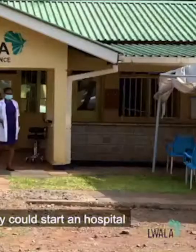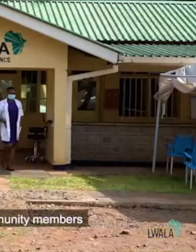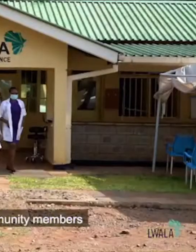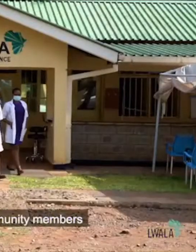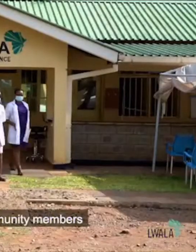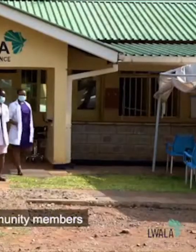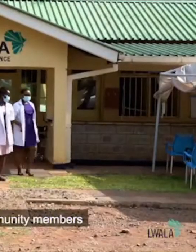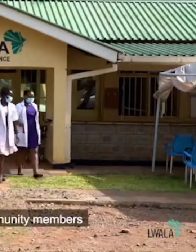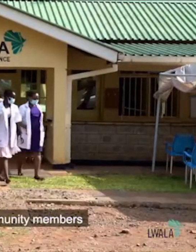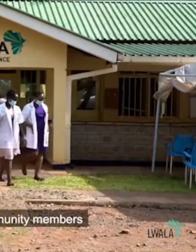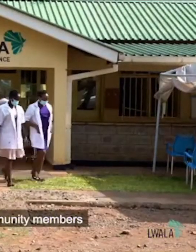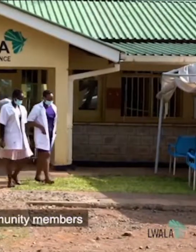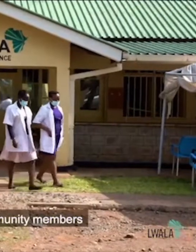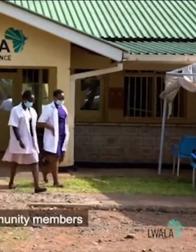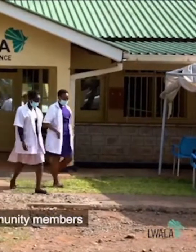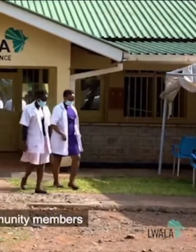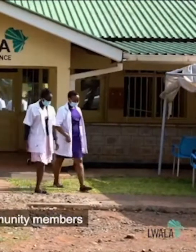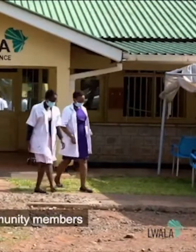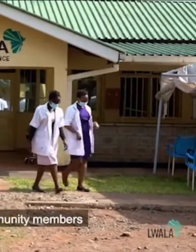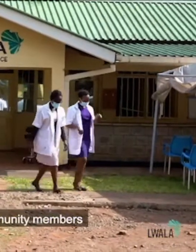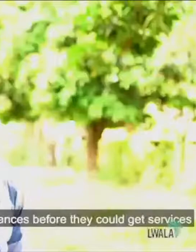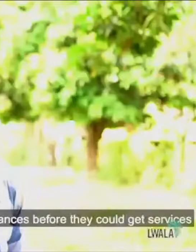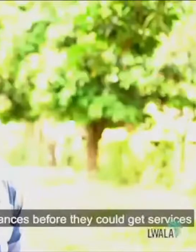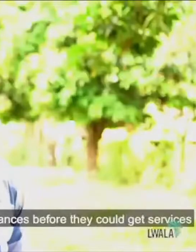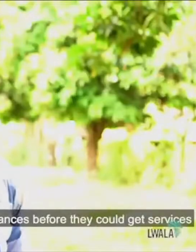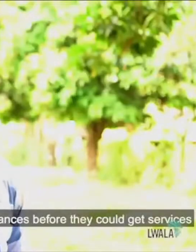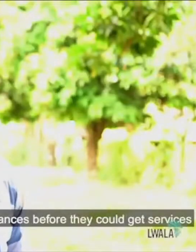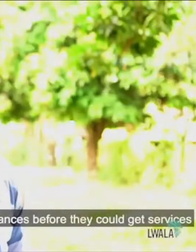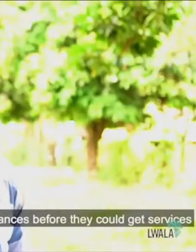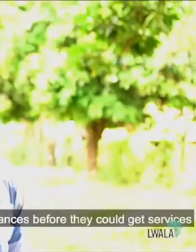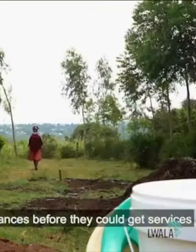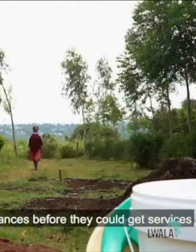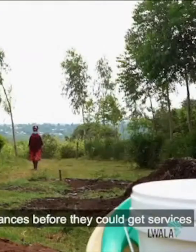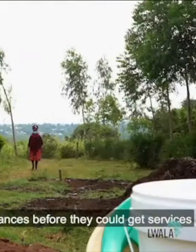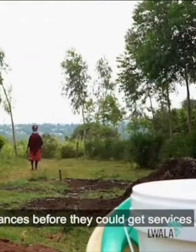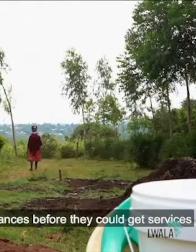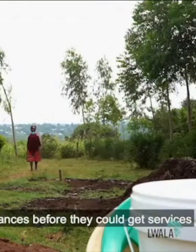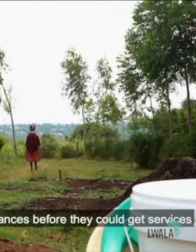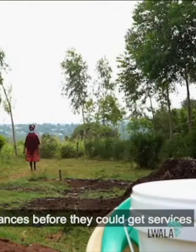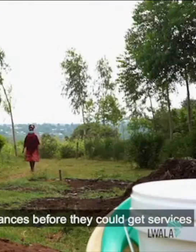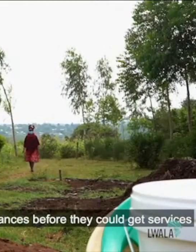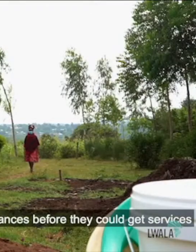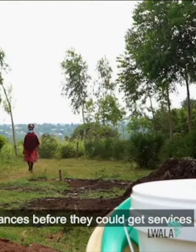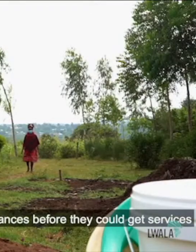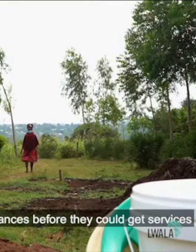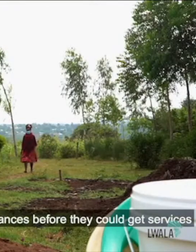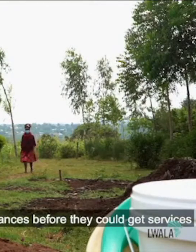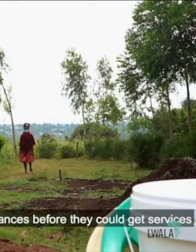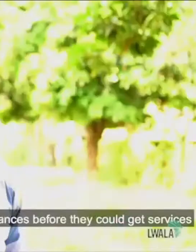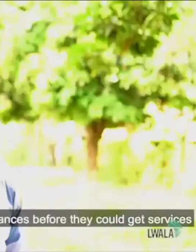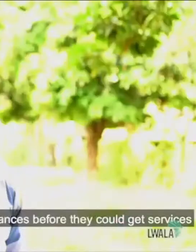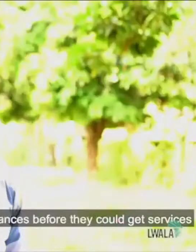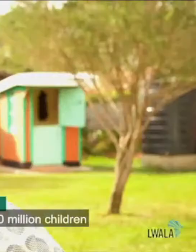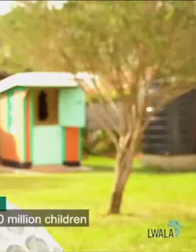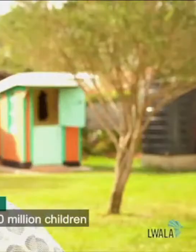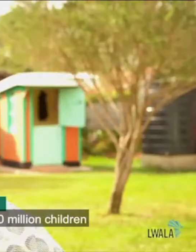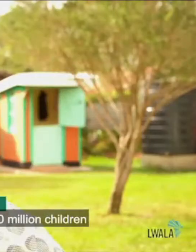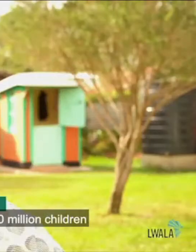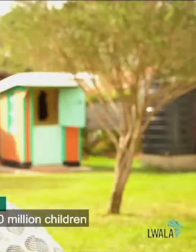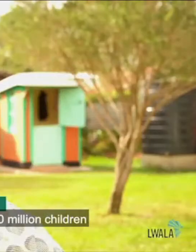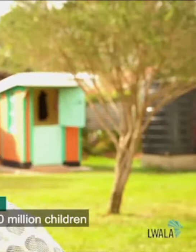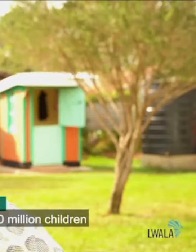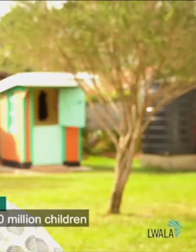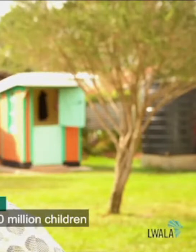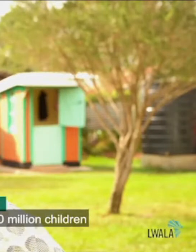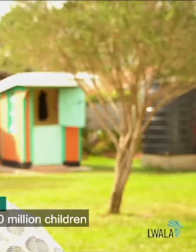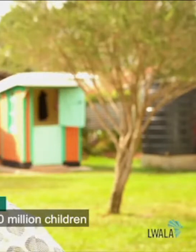hospital that could help their community members, because people were walking long distances before they could get services.